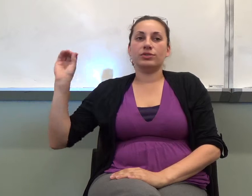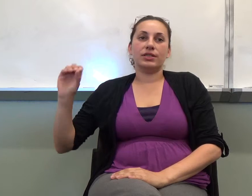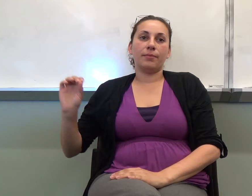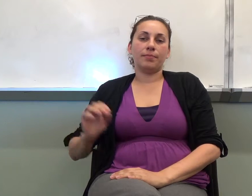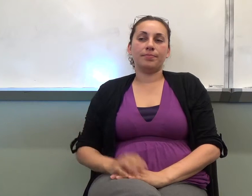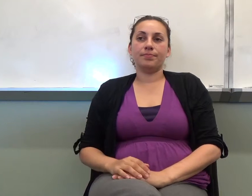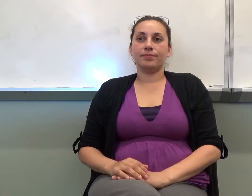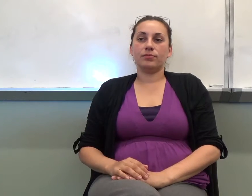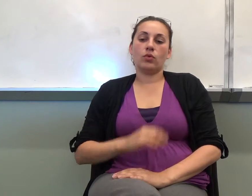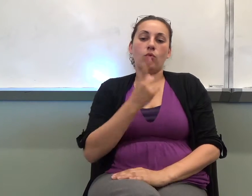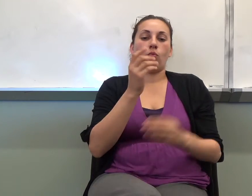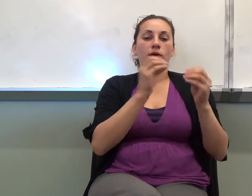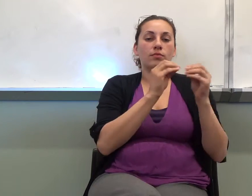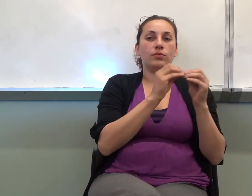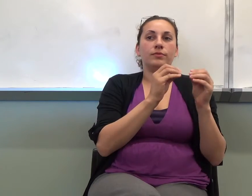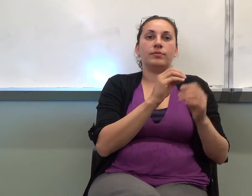And one more, 510.